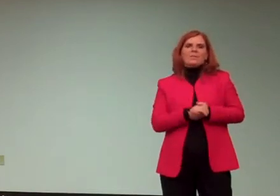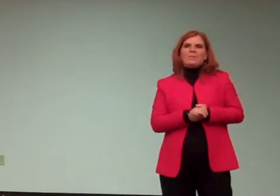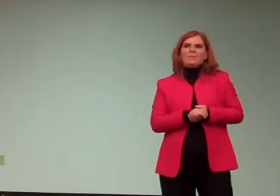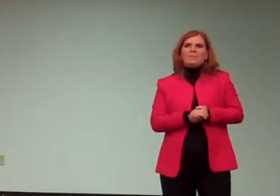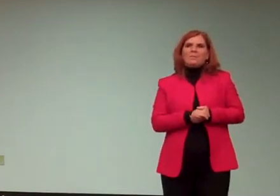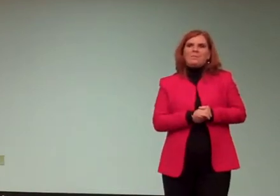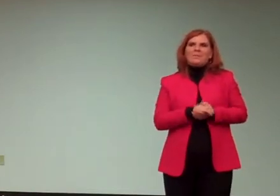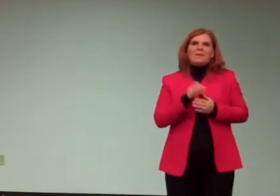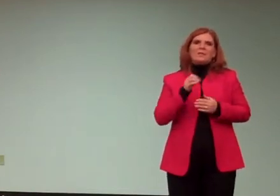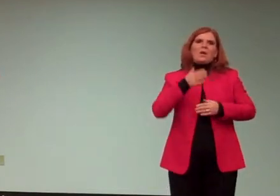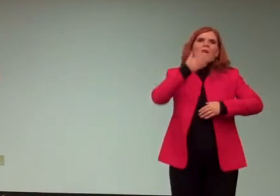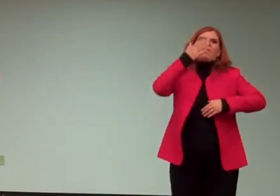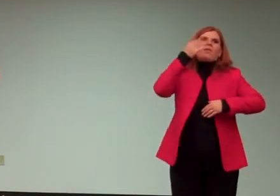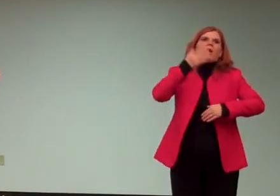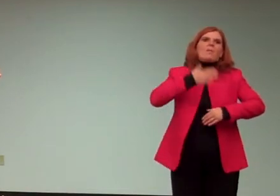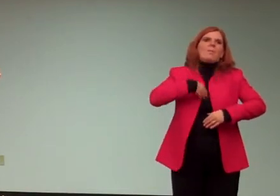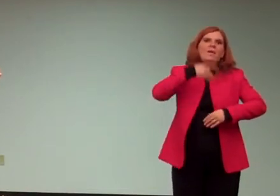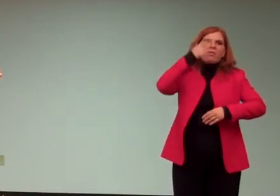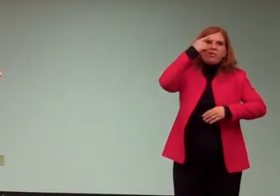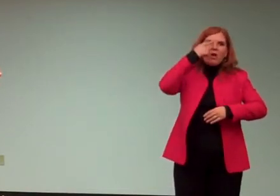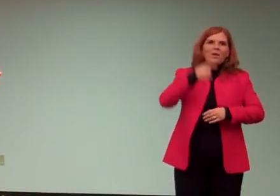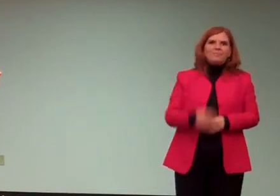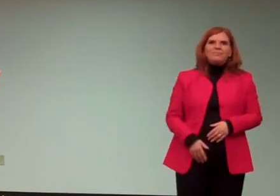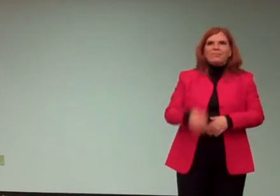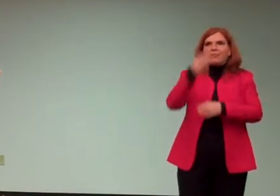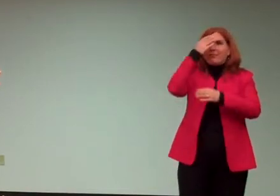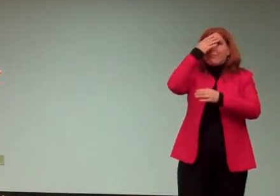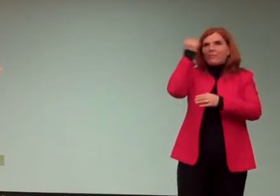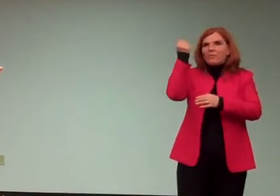It's all right now, I've forgotten my thought.